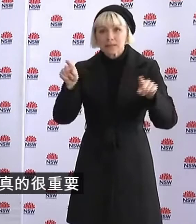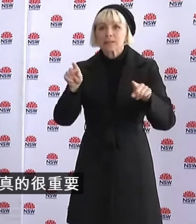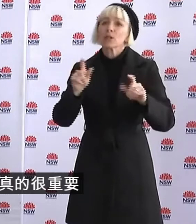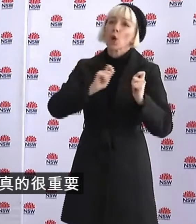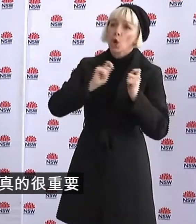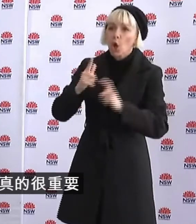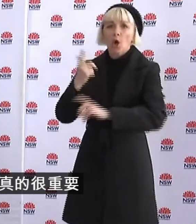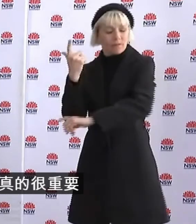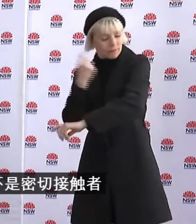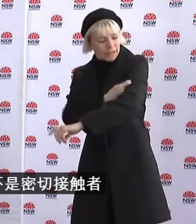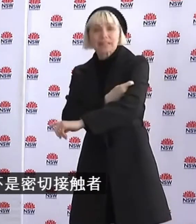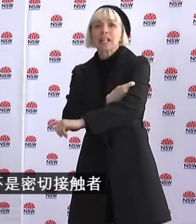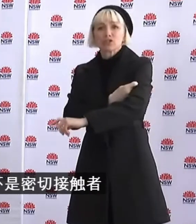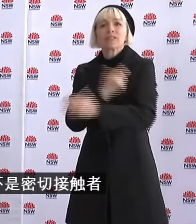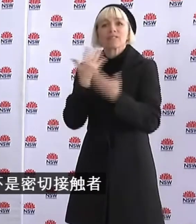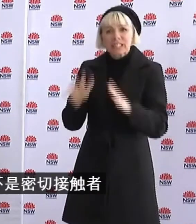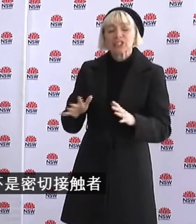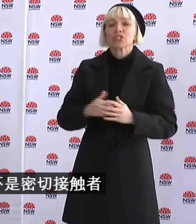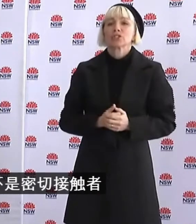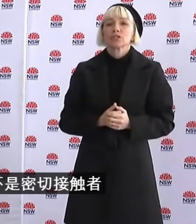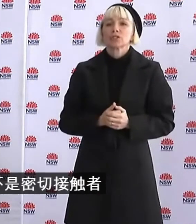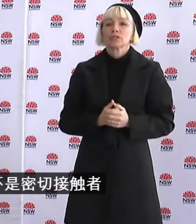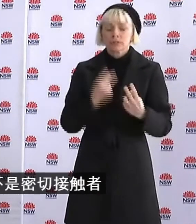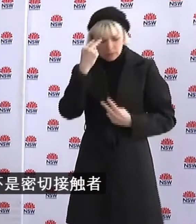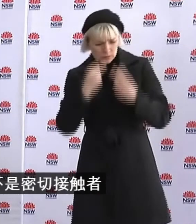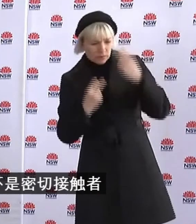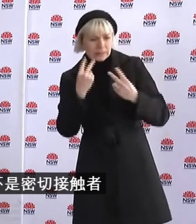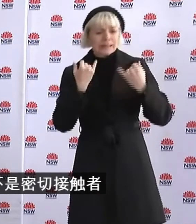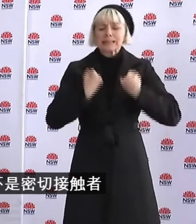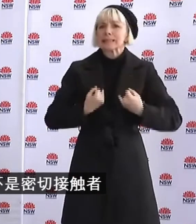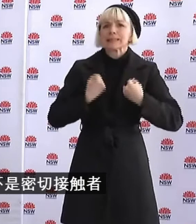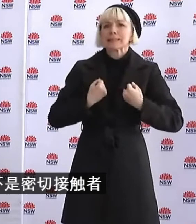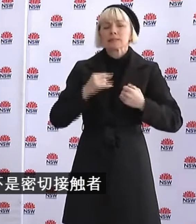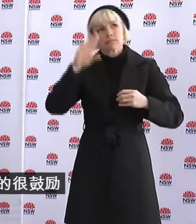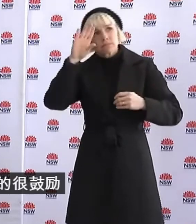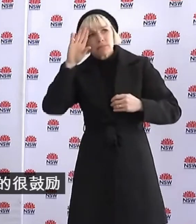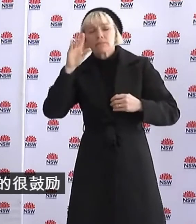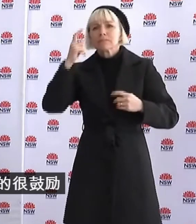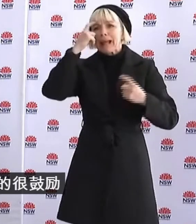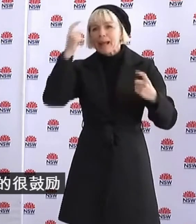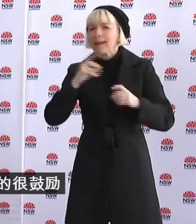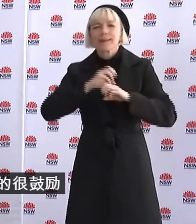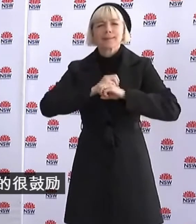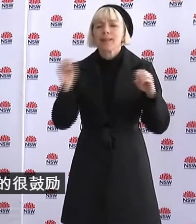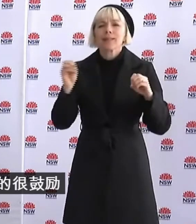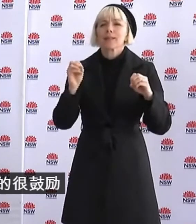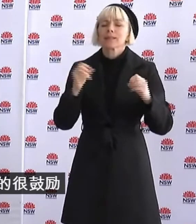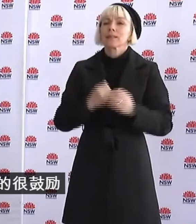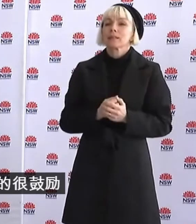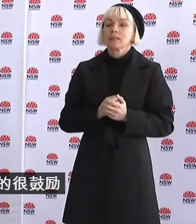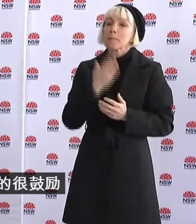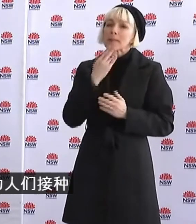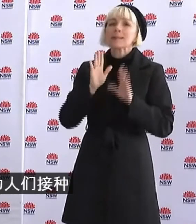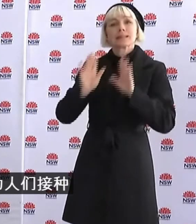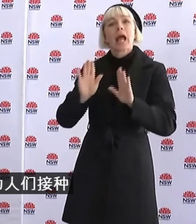get vaccinated. It's really important. Please make sure you don't have symptoms or you're not a close contact, obviously, when you're leaving the house. But otherwise, we're